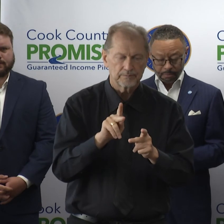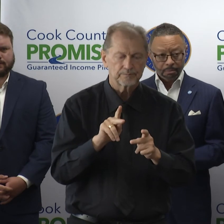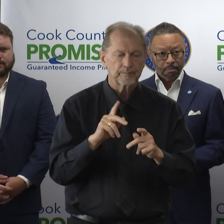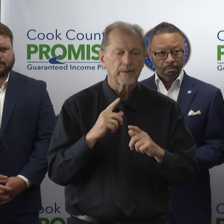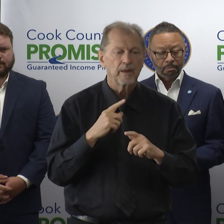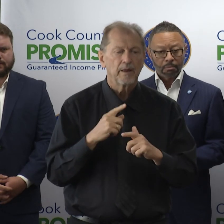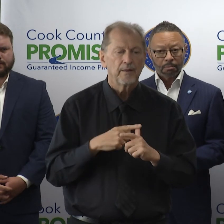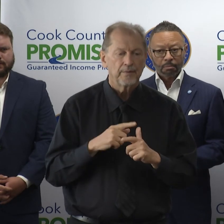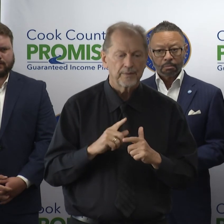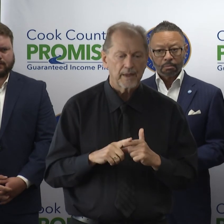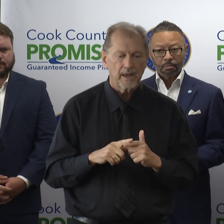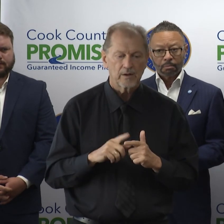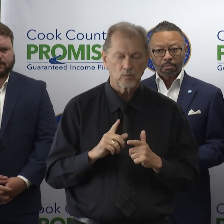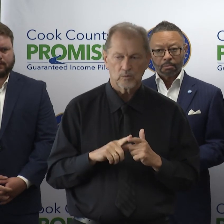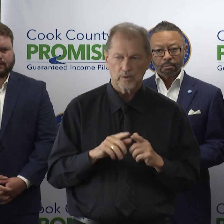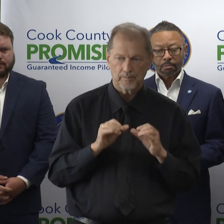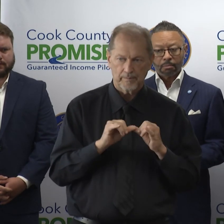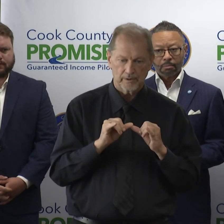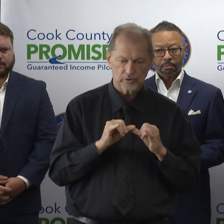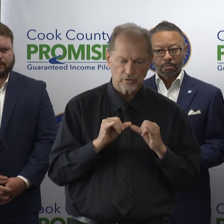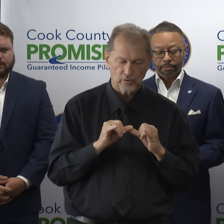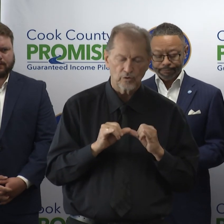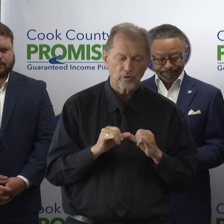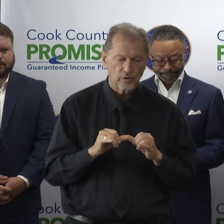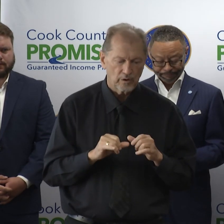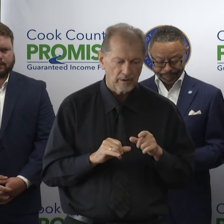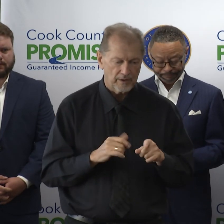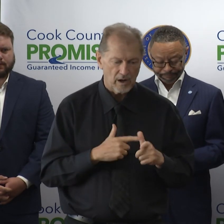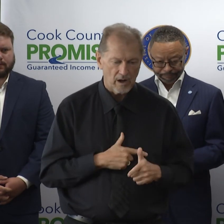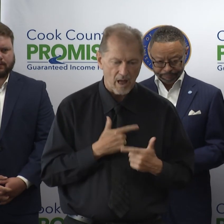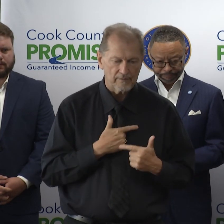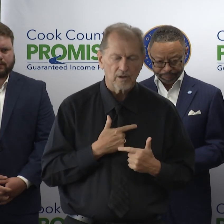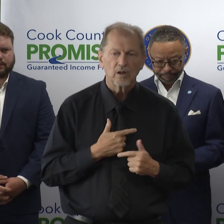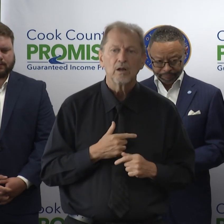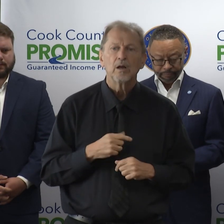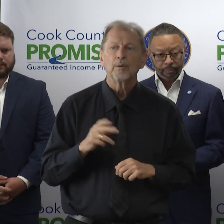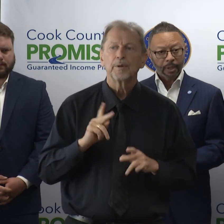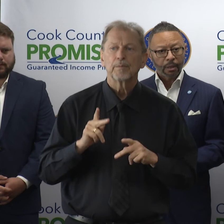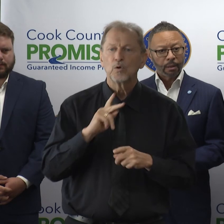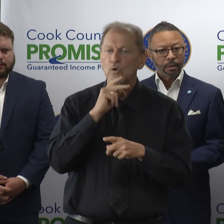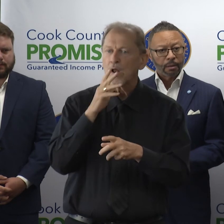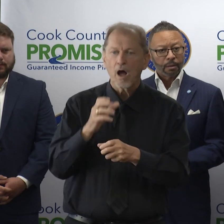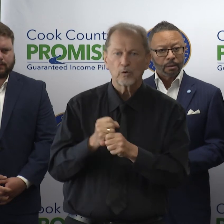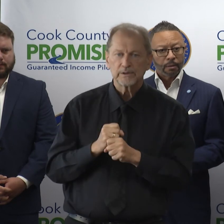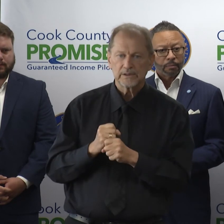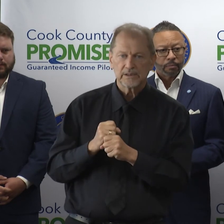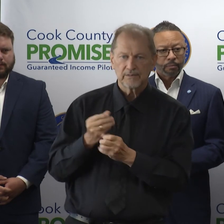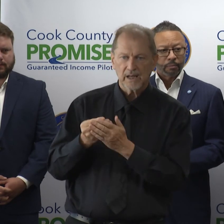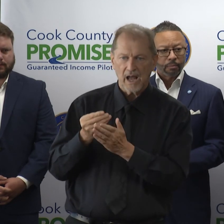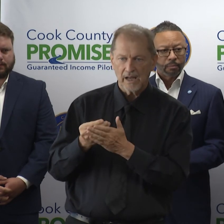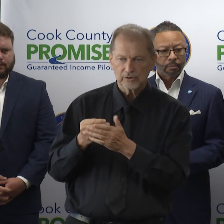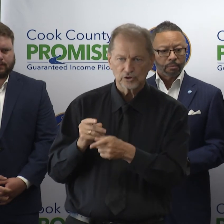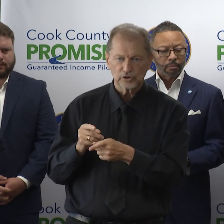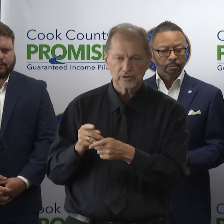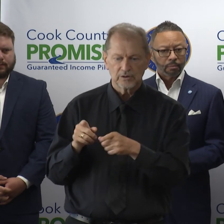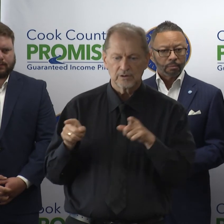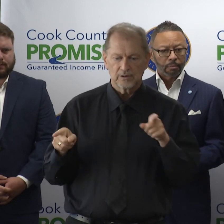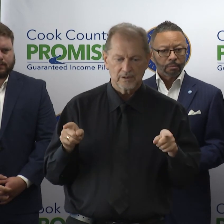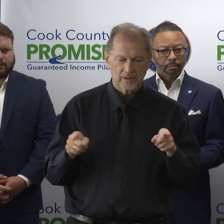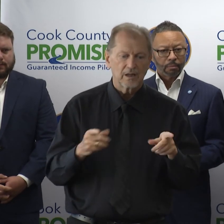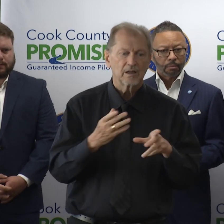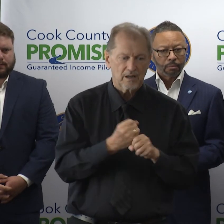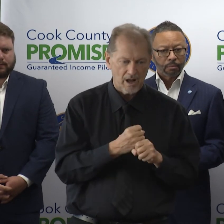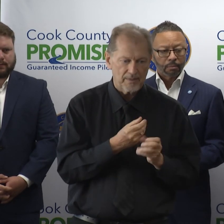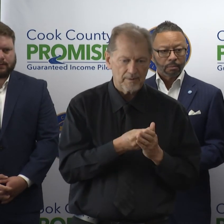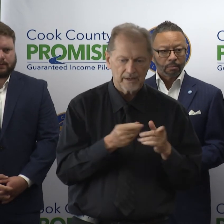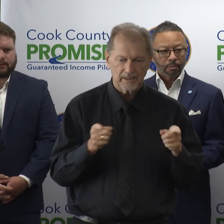then when we measure those outcomes, we'll be looking at whether folks who didn't receive the cash but look very similar to people